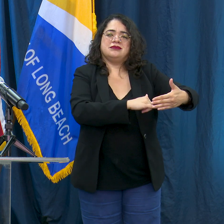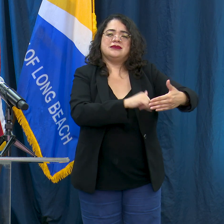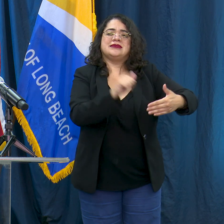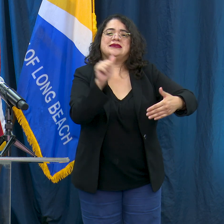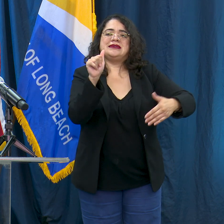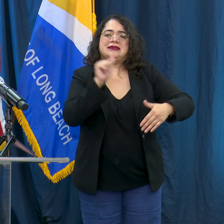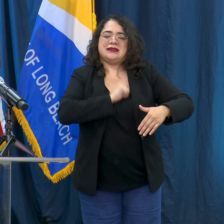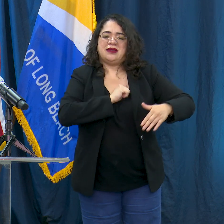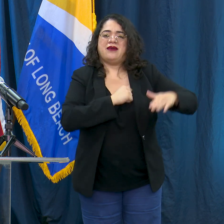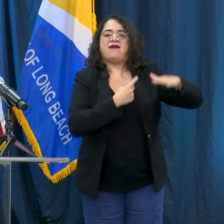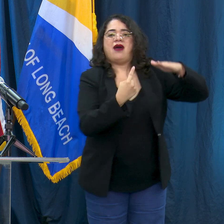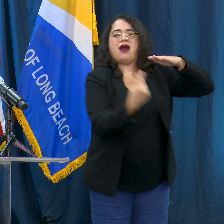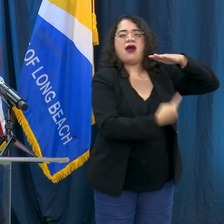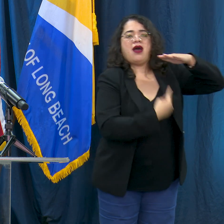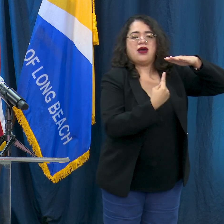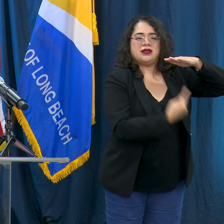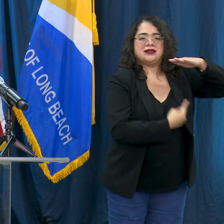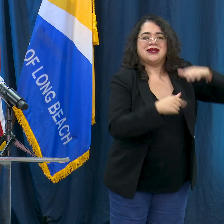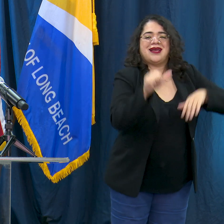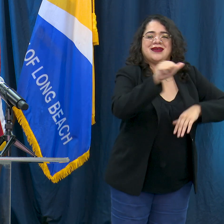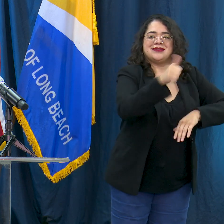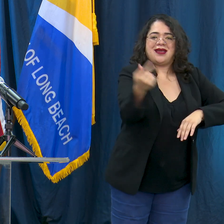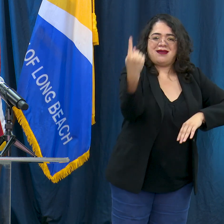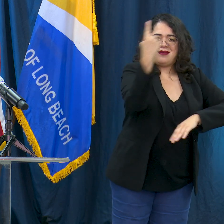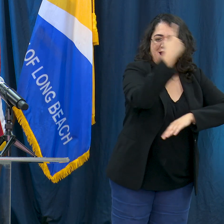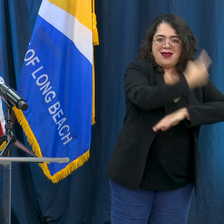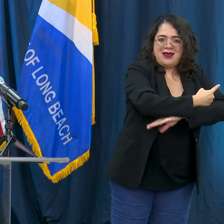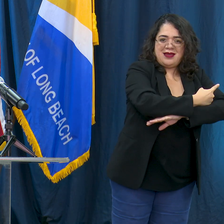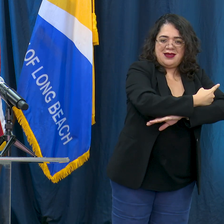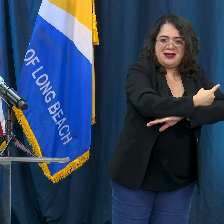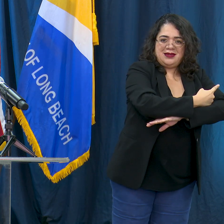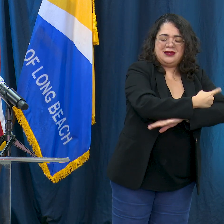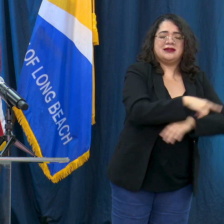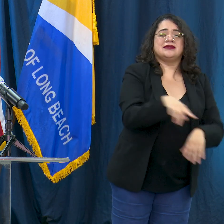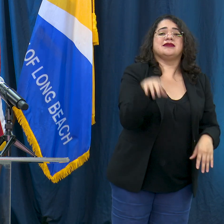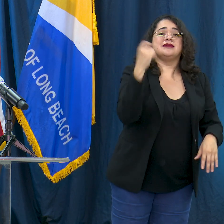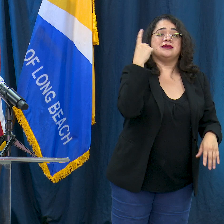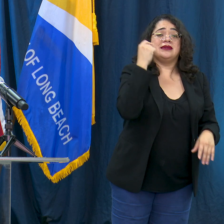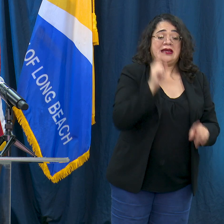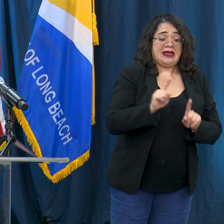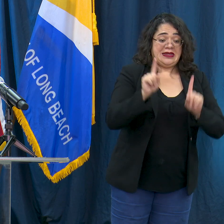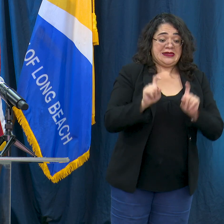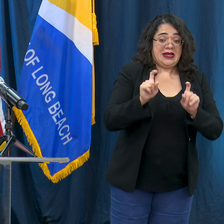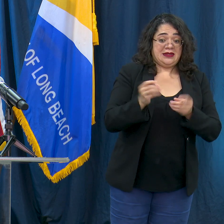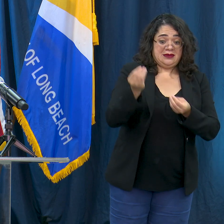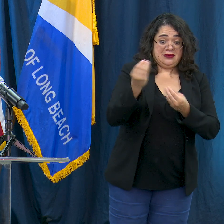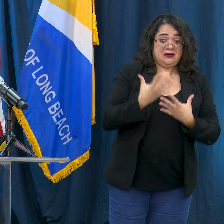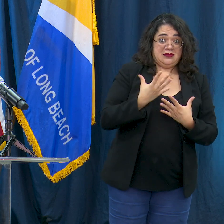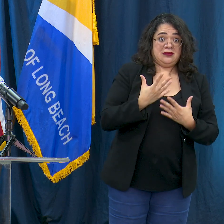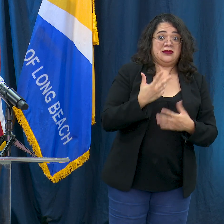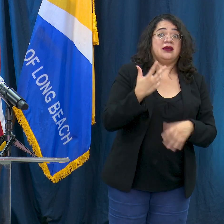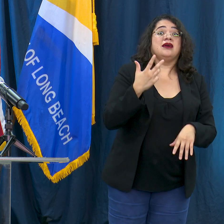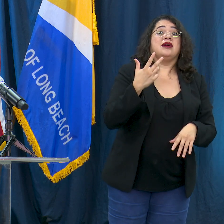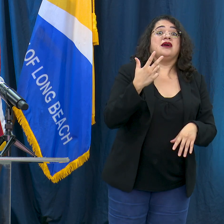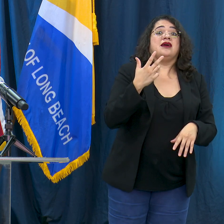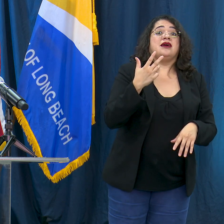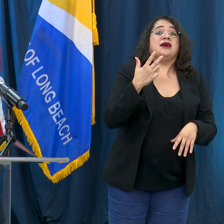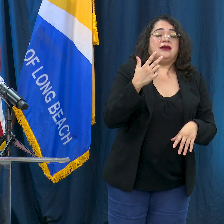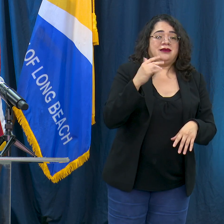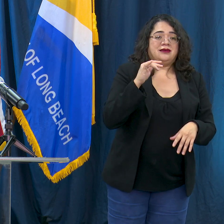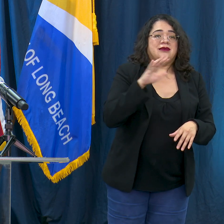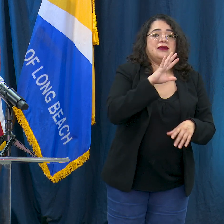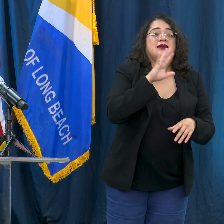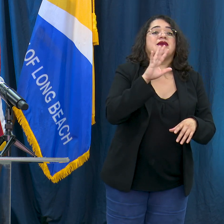for 10 days after your symptoms first appear, and at least 3 days or 72 hours after your fever is gone. If